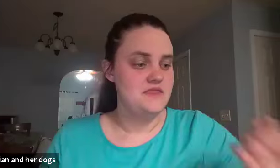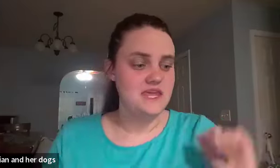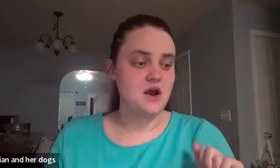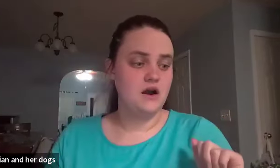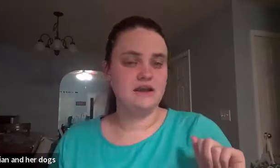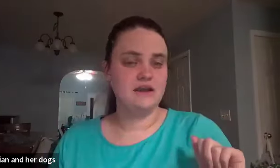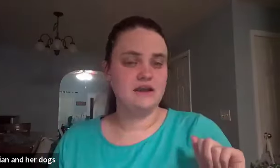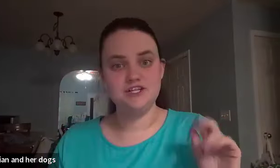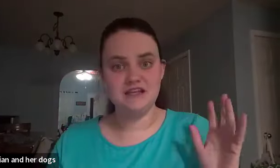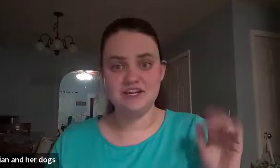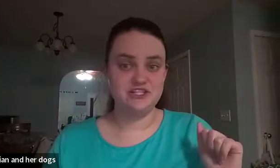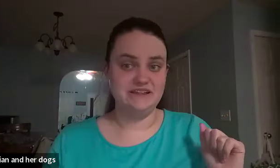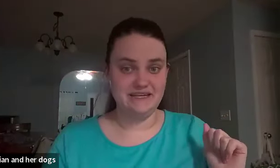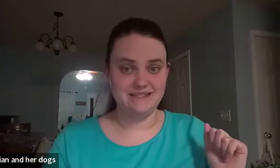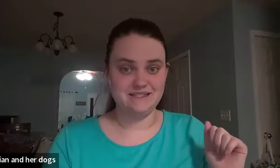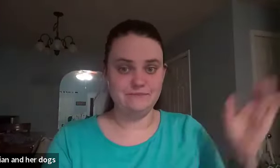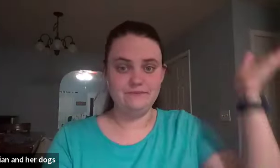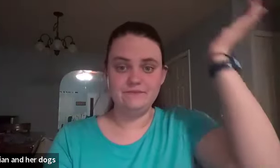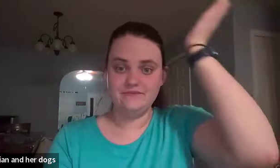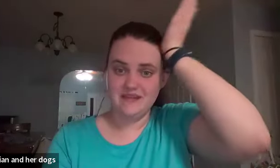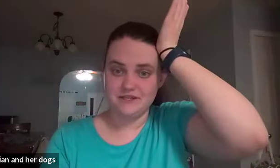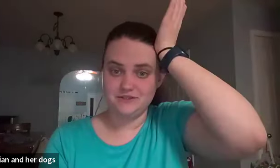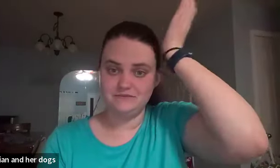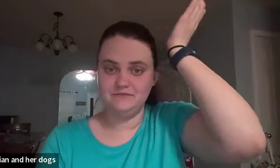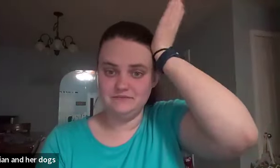And then our cabbage / lettuce. Cabbage.